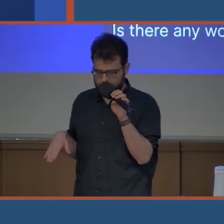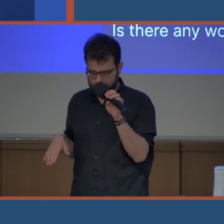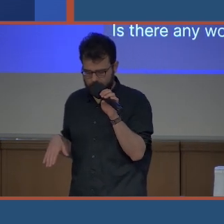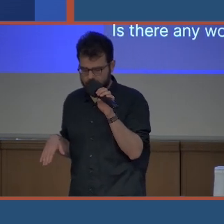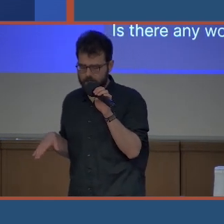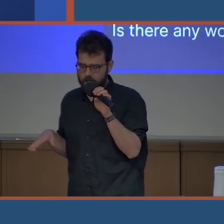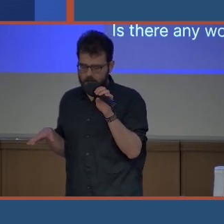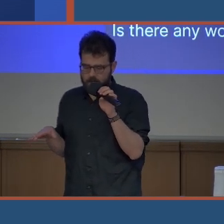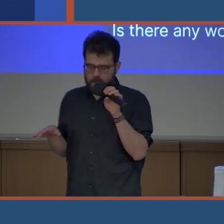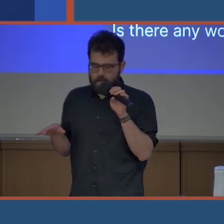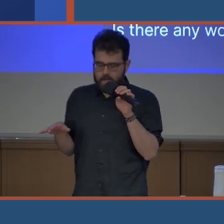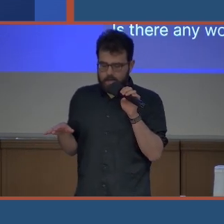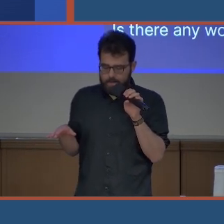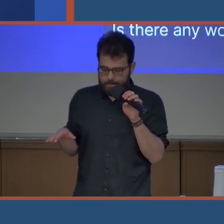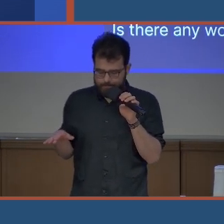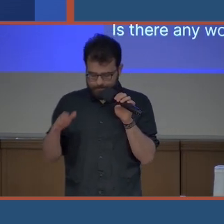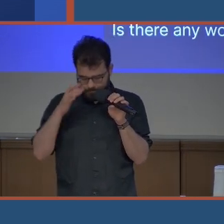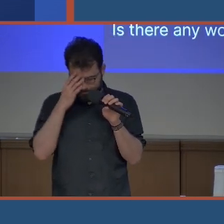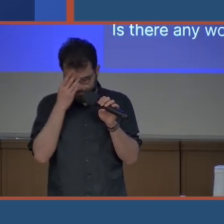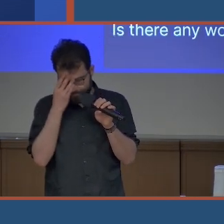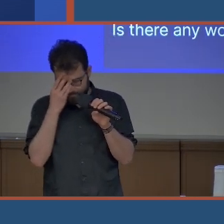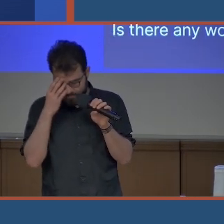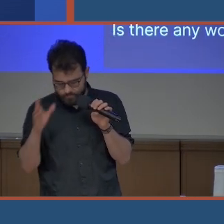of classifiers,